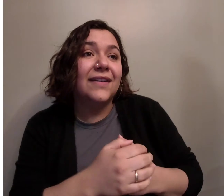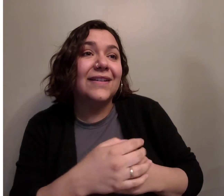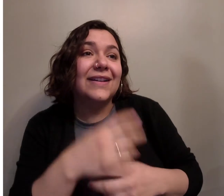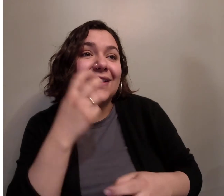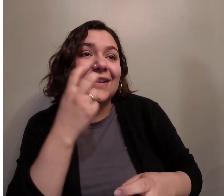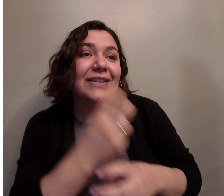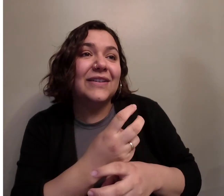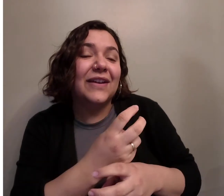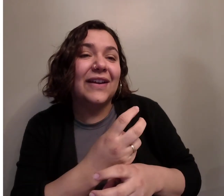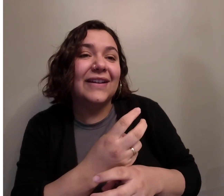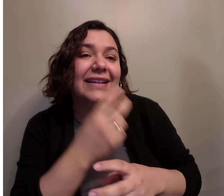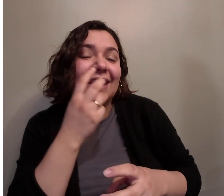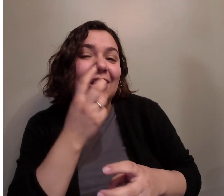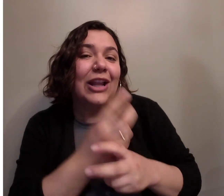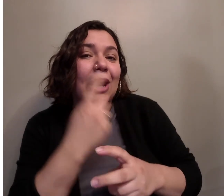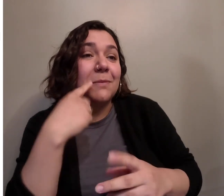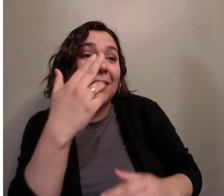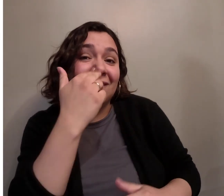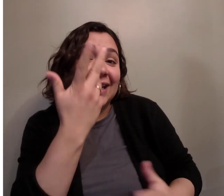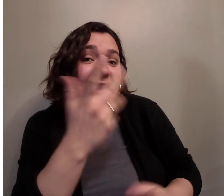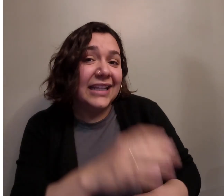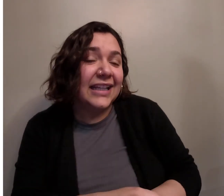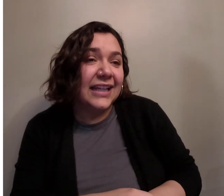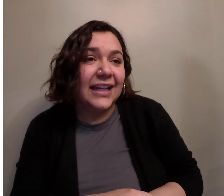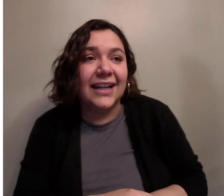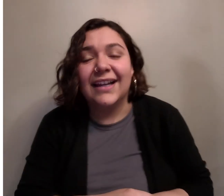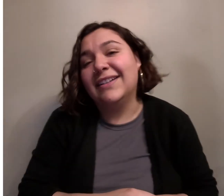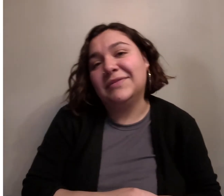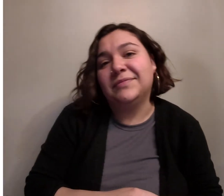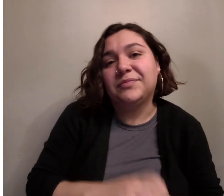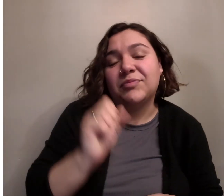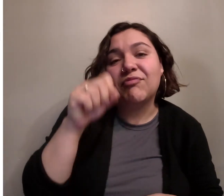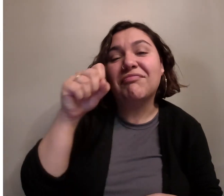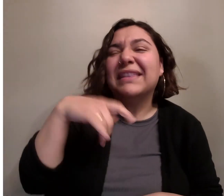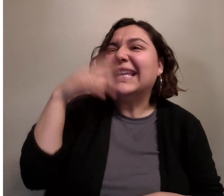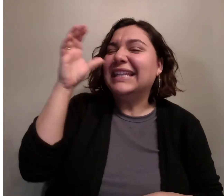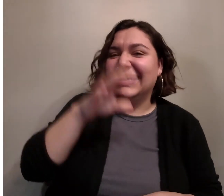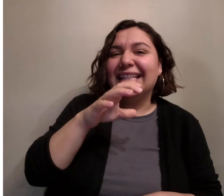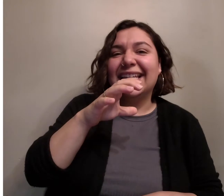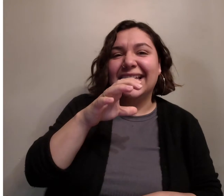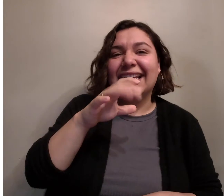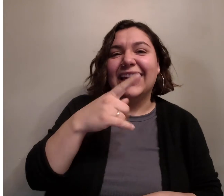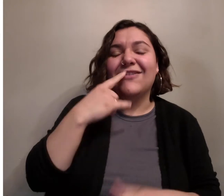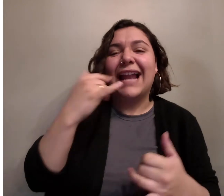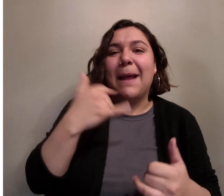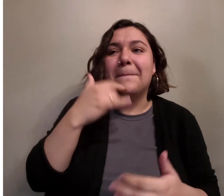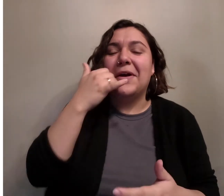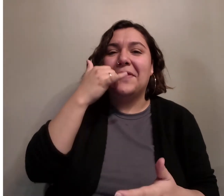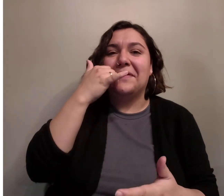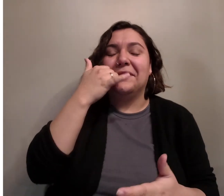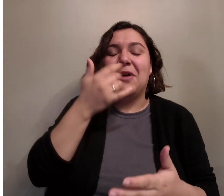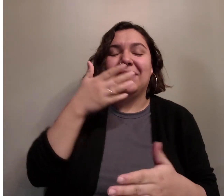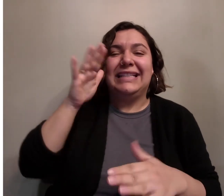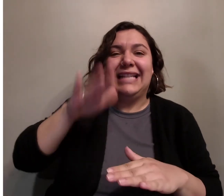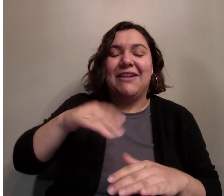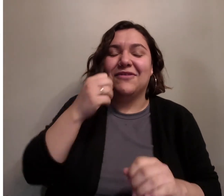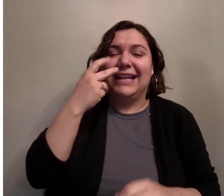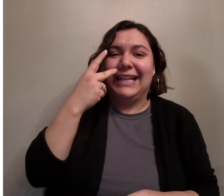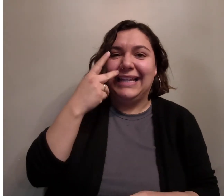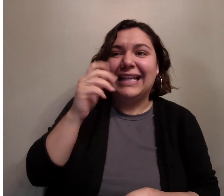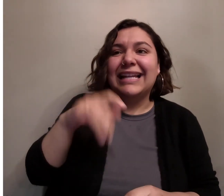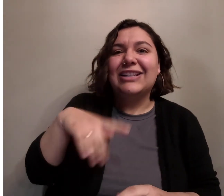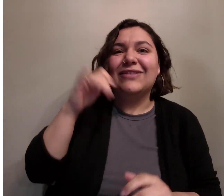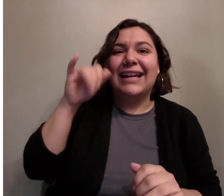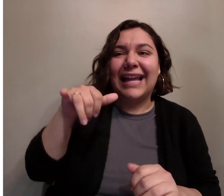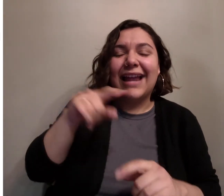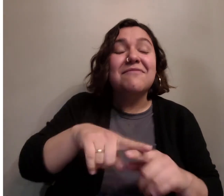our moment now. Isn't it hard to be funny? Yeah, I mean, it's weird. I'm going to actually put the phone down. So